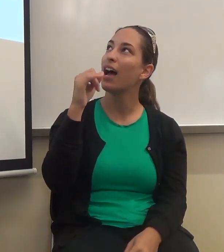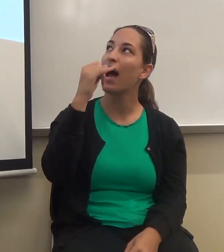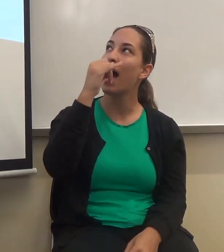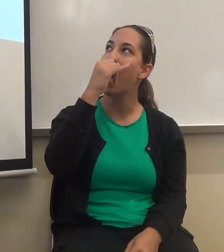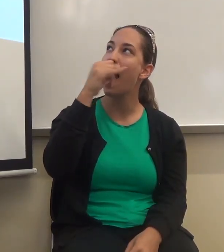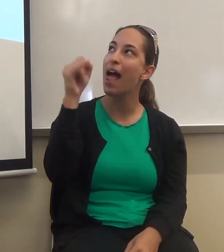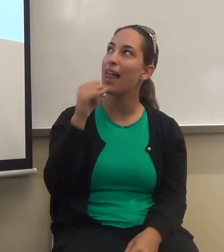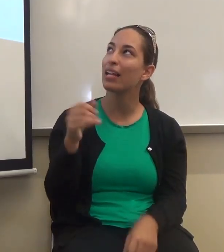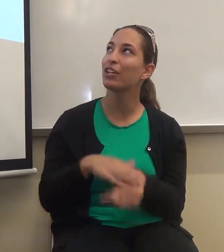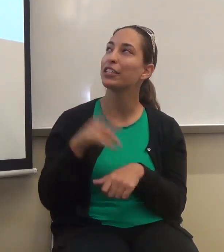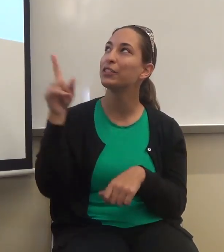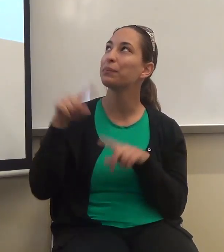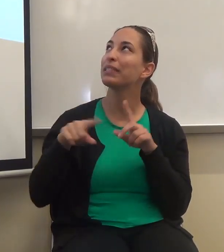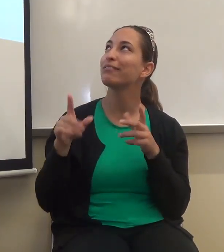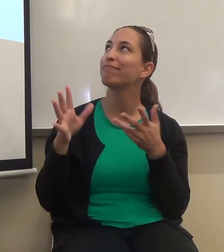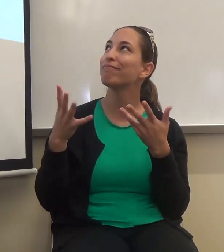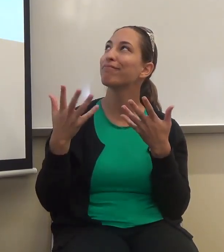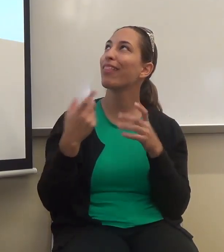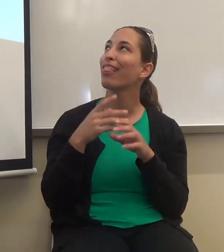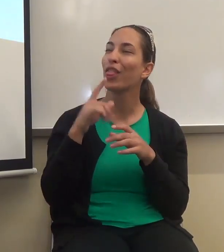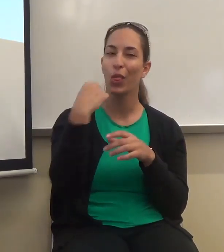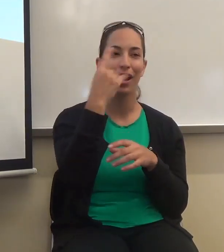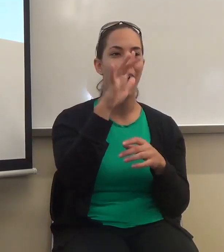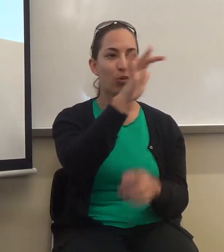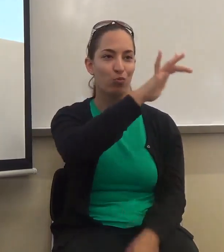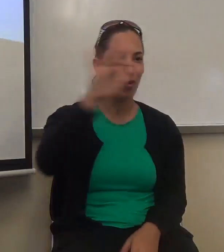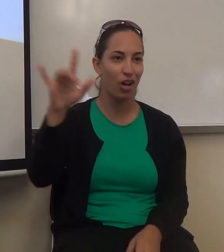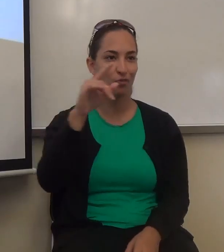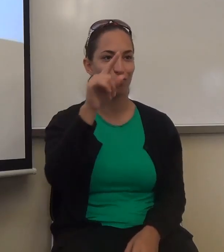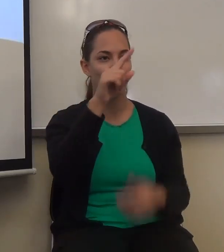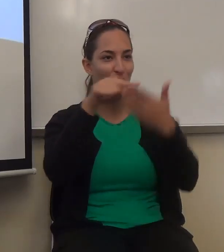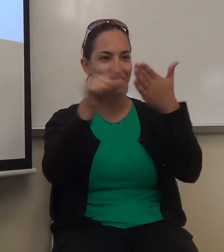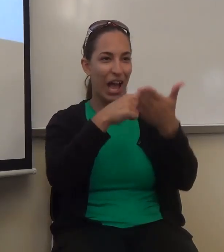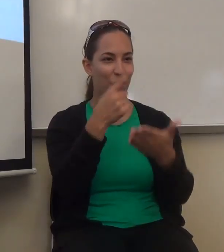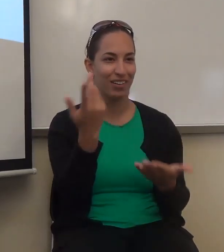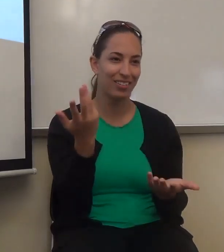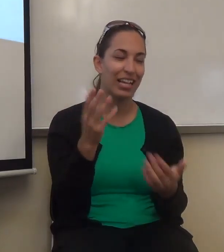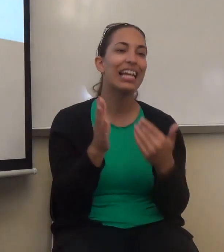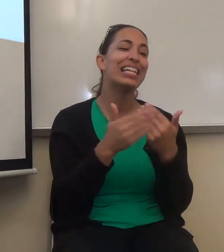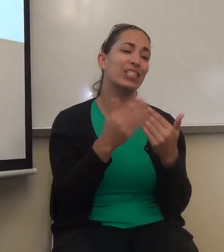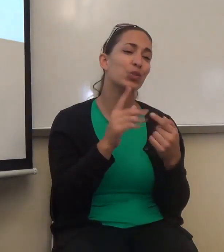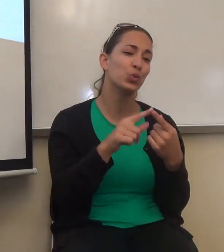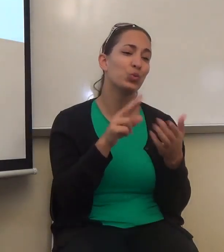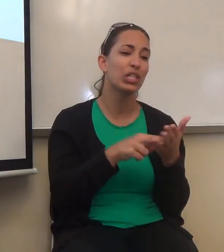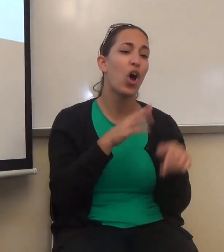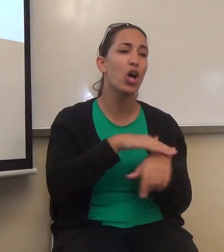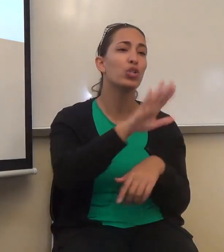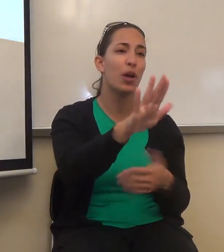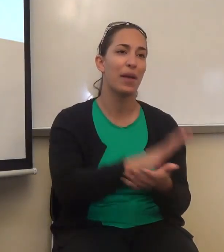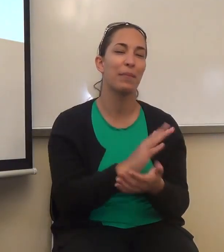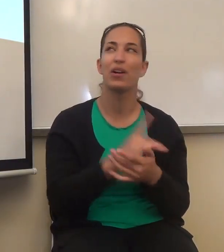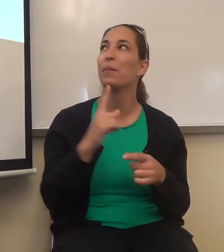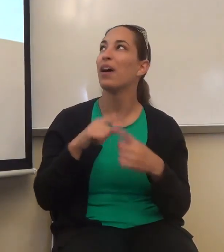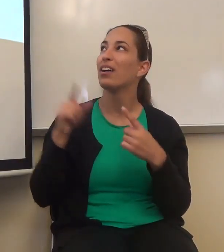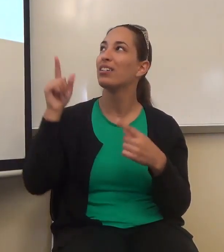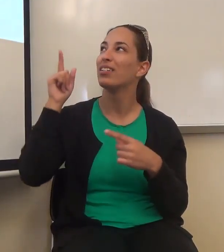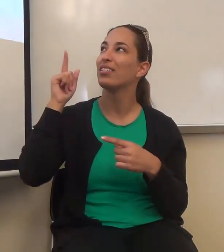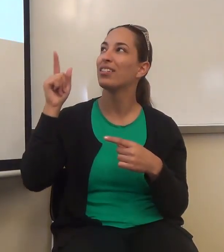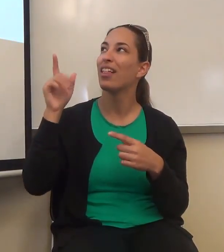ended up pretty much crossing out. It's easier to read on your paper. It's just that this